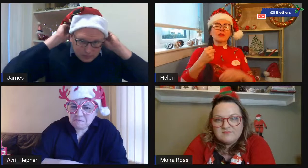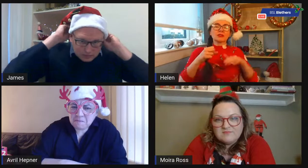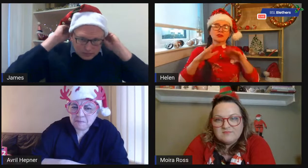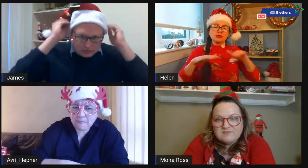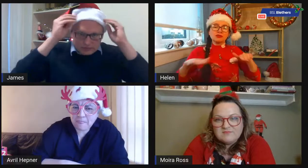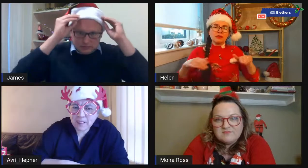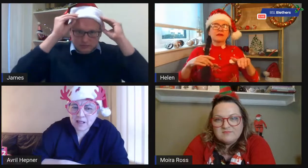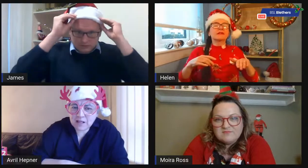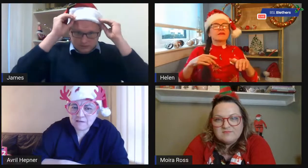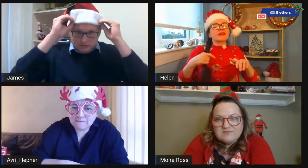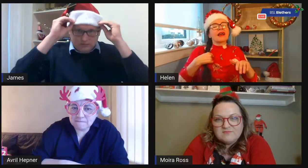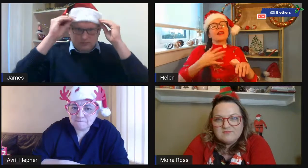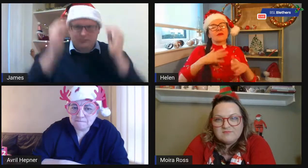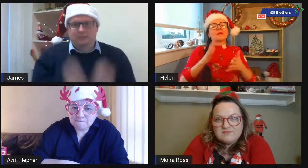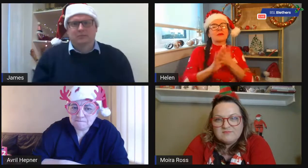quizzes, or what happens in your house?